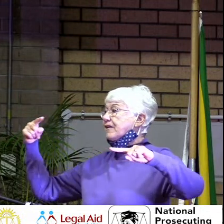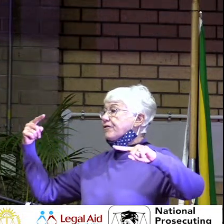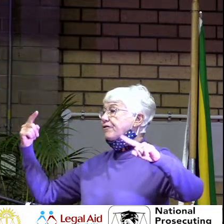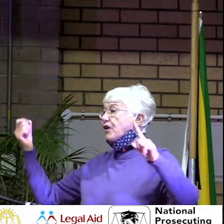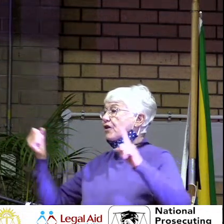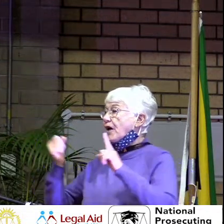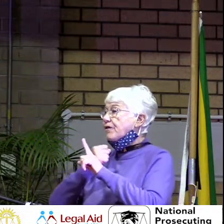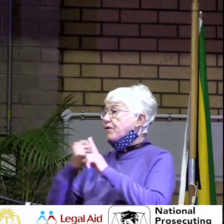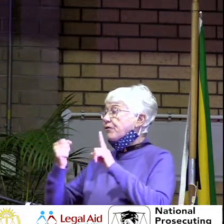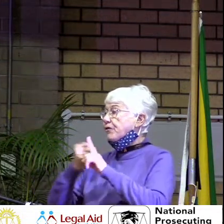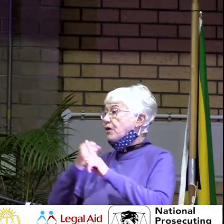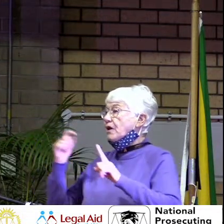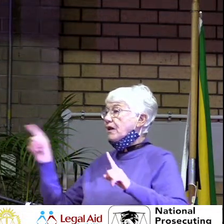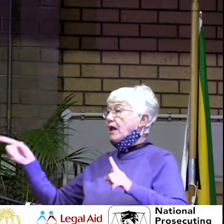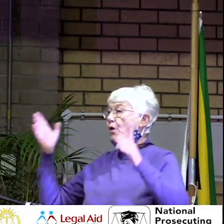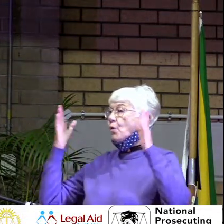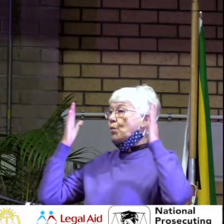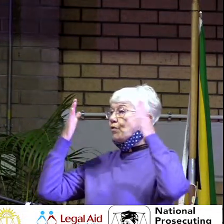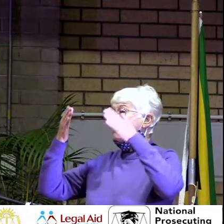We focus on